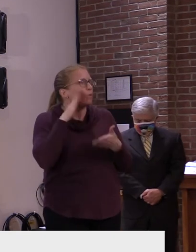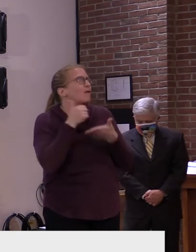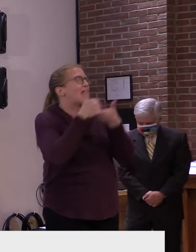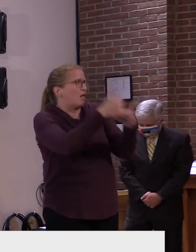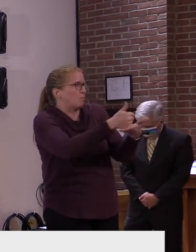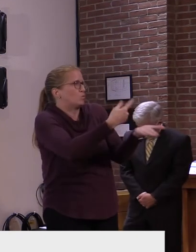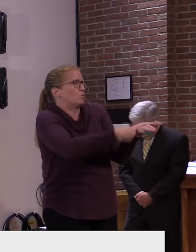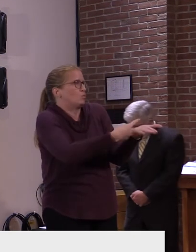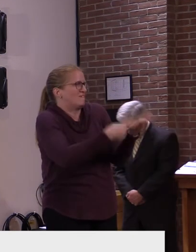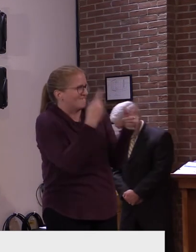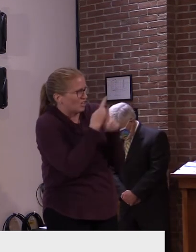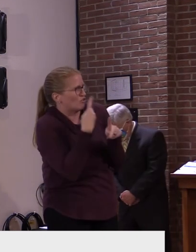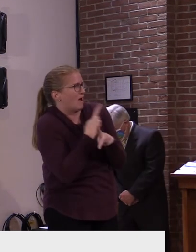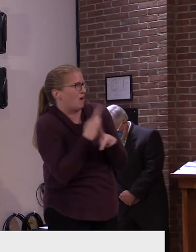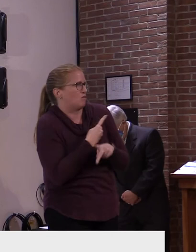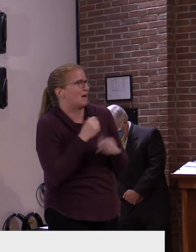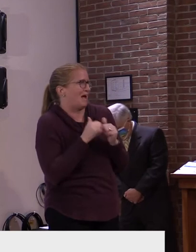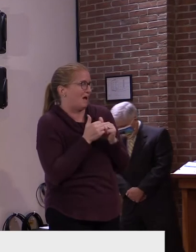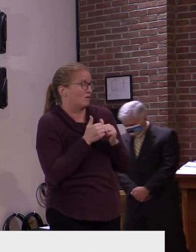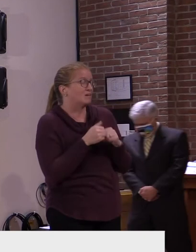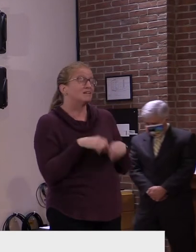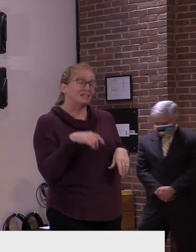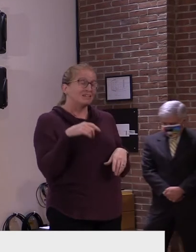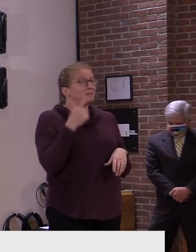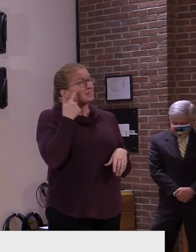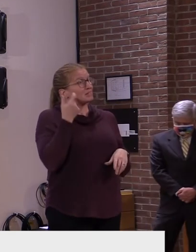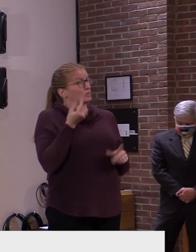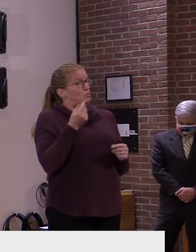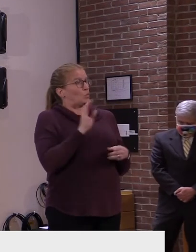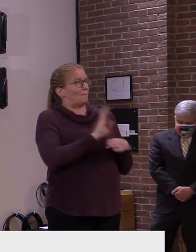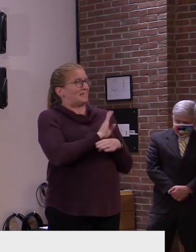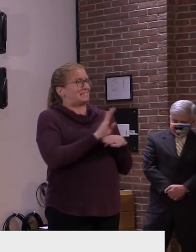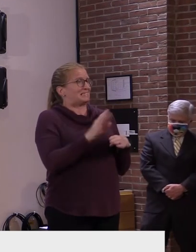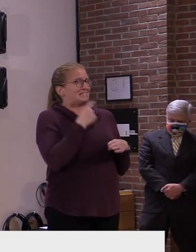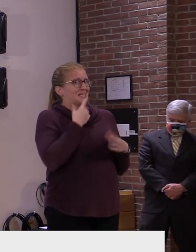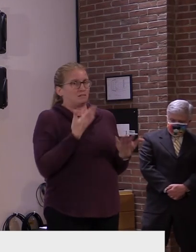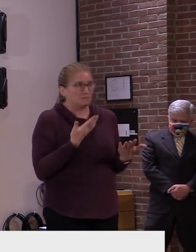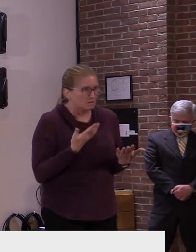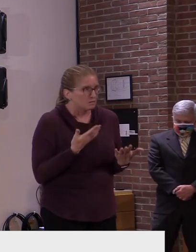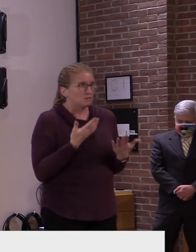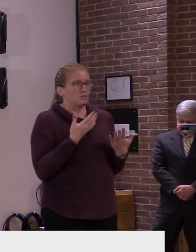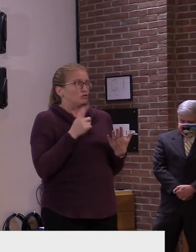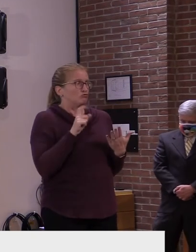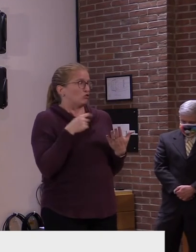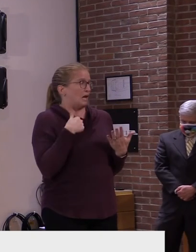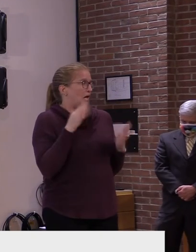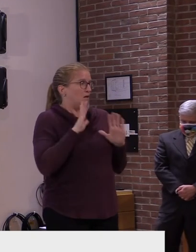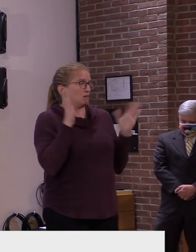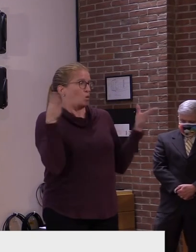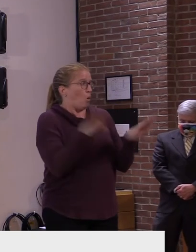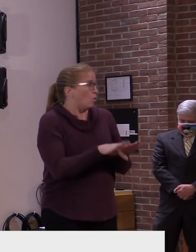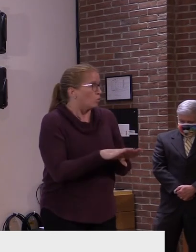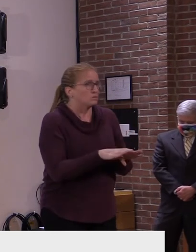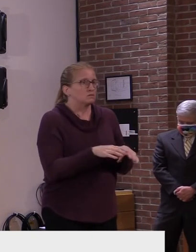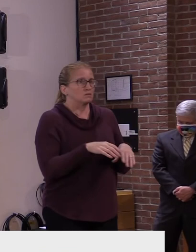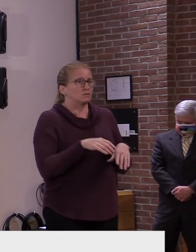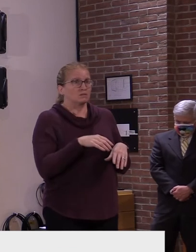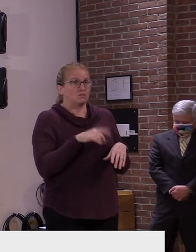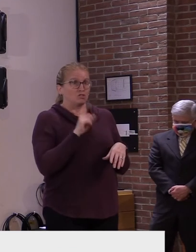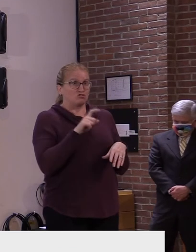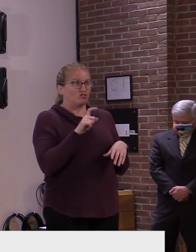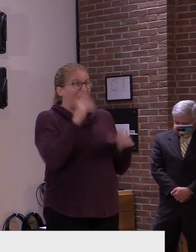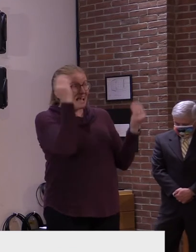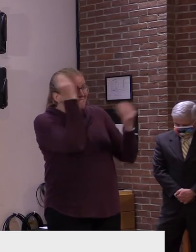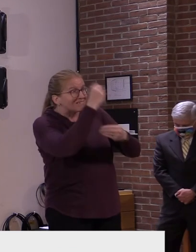i think what so many businesses struggle with as dr levine said is whether they should be tapping the brakes whether they should be sending out a